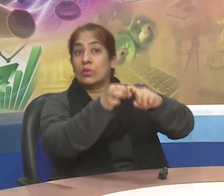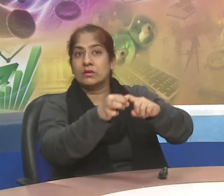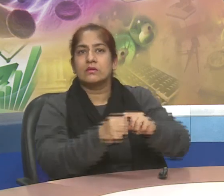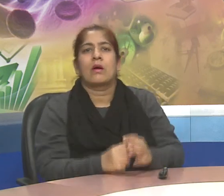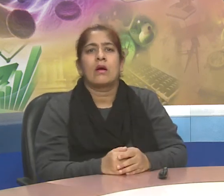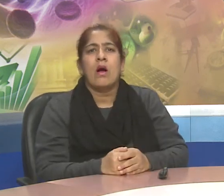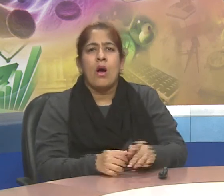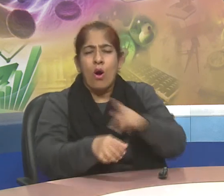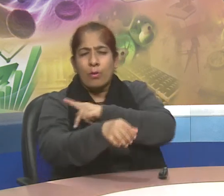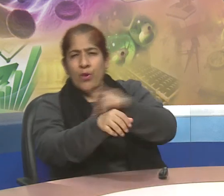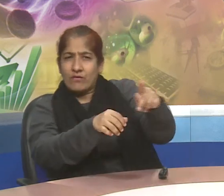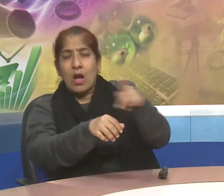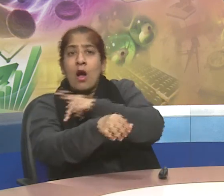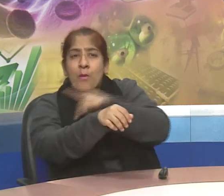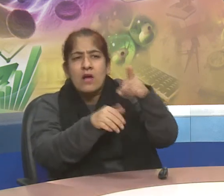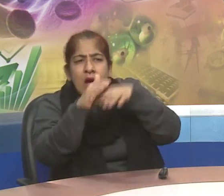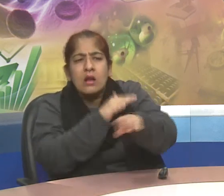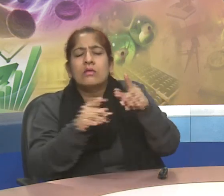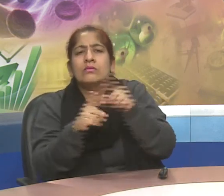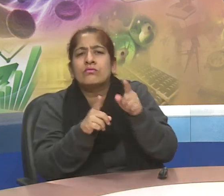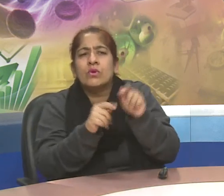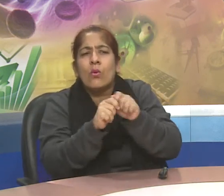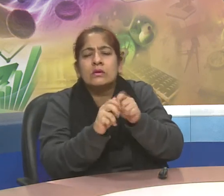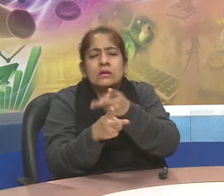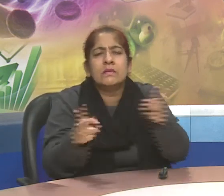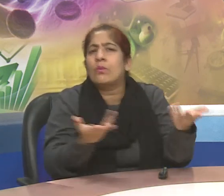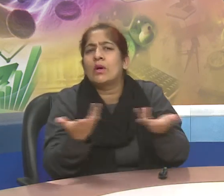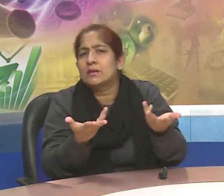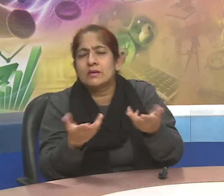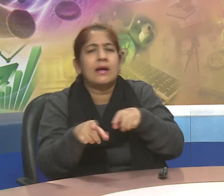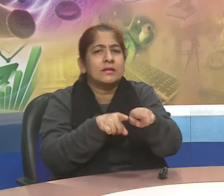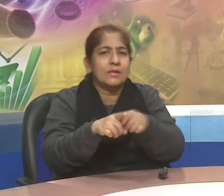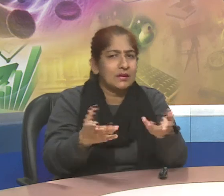Question number 24. What is a profession?